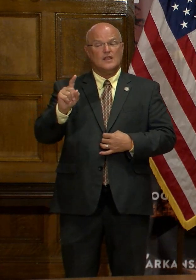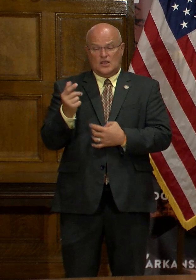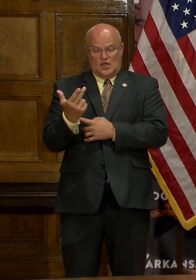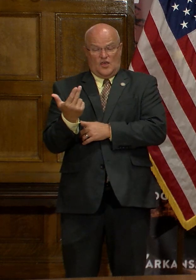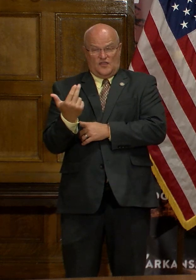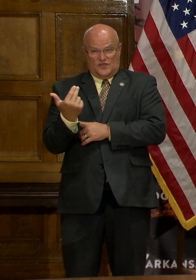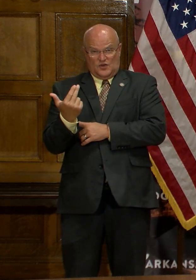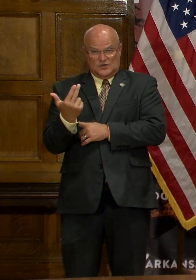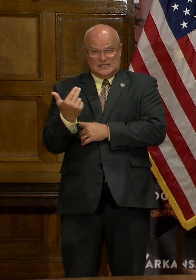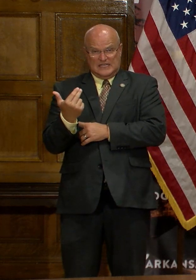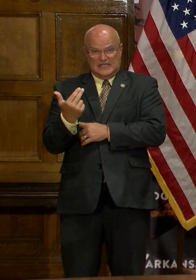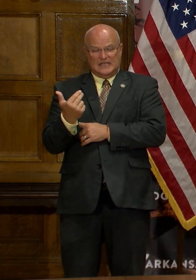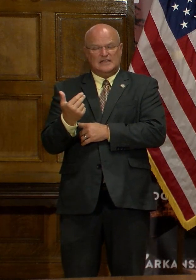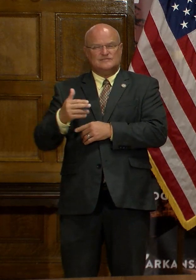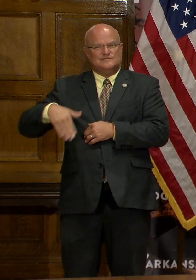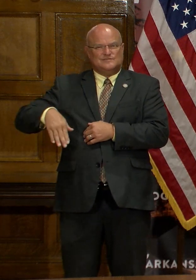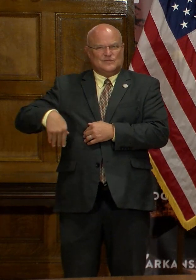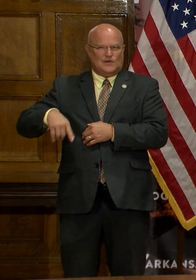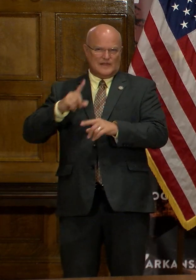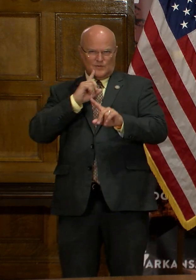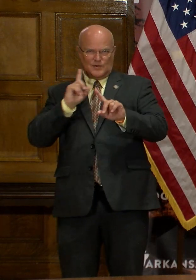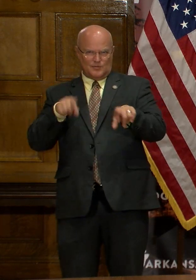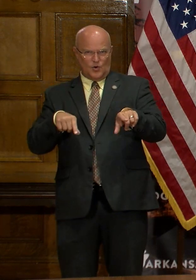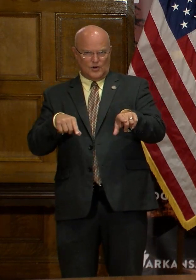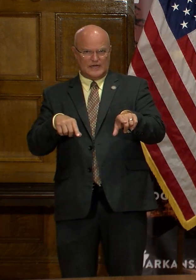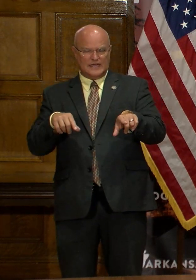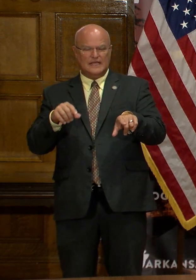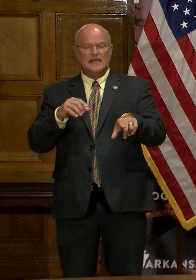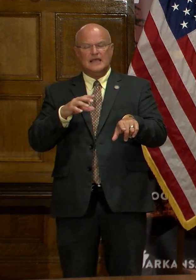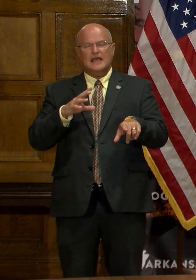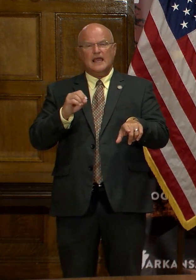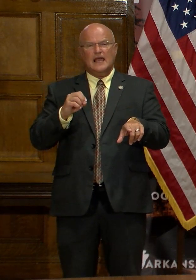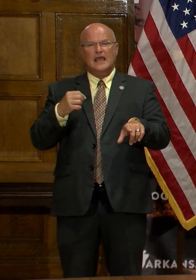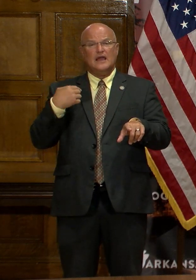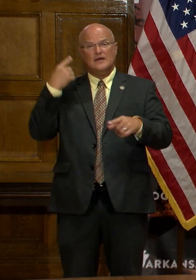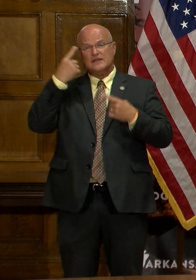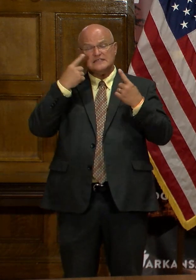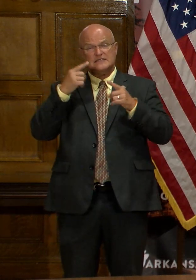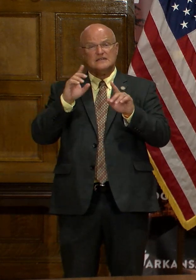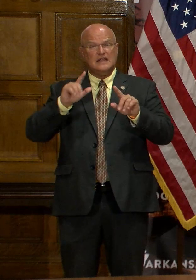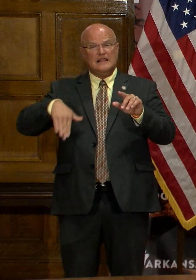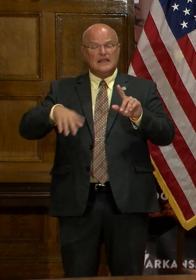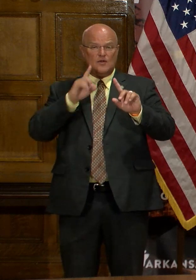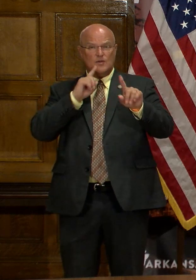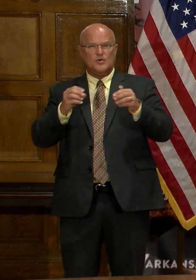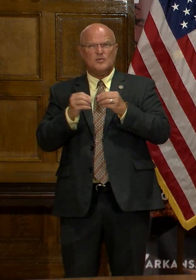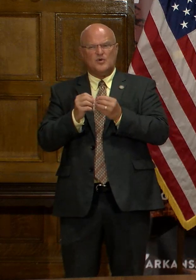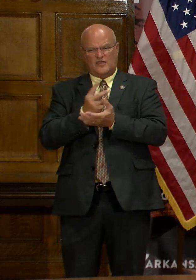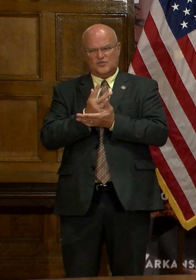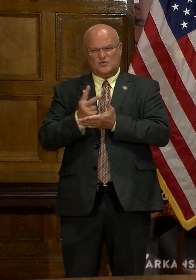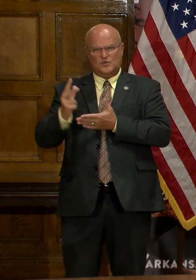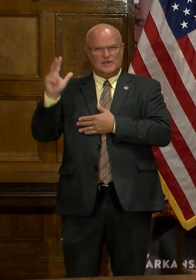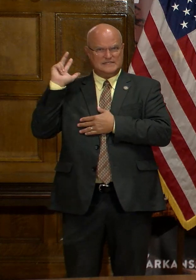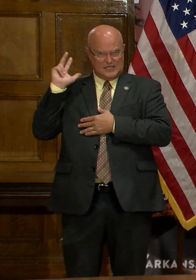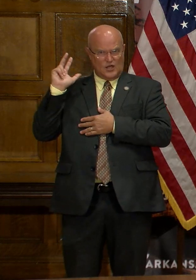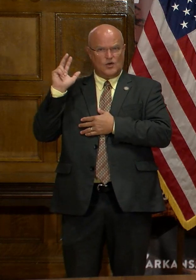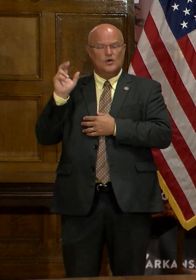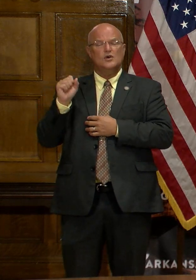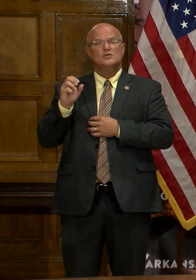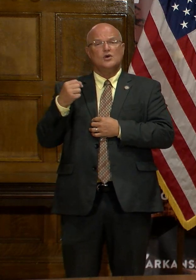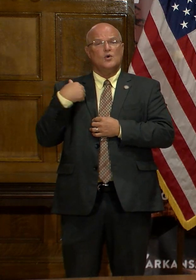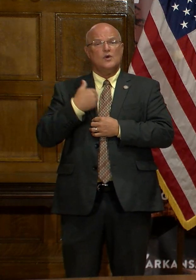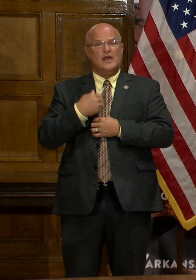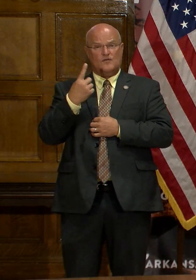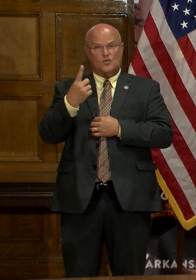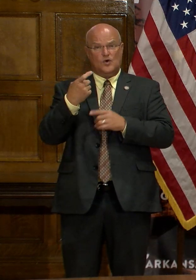13 of these deaths were delayed reporting, and we would consider delayed reporting more than 3 weeks ago. So we